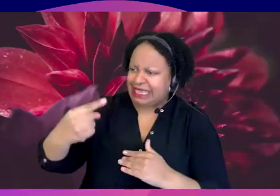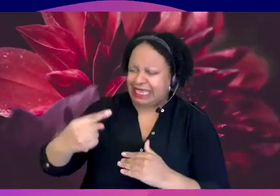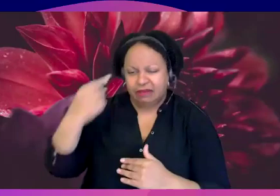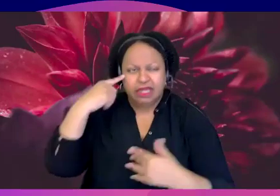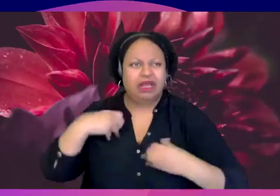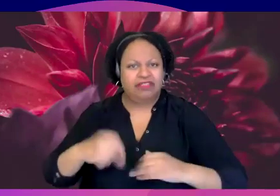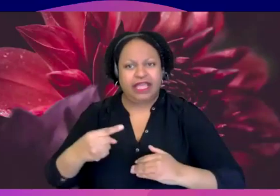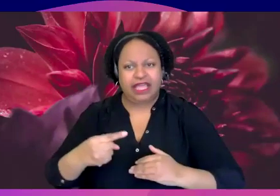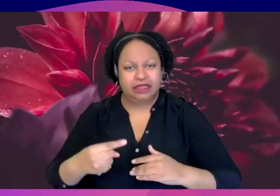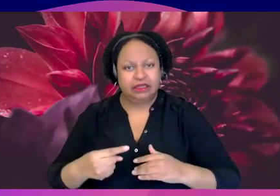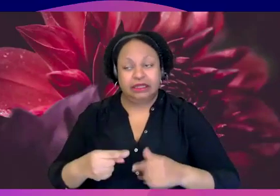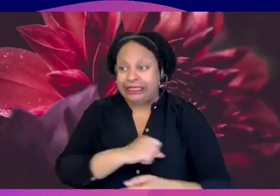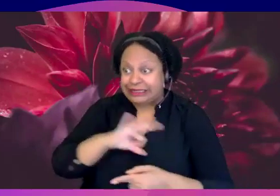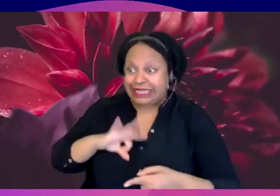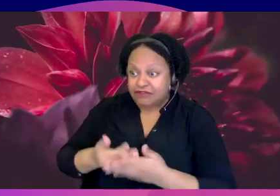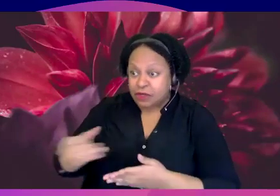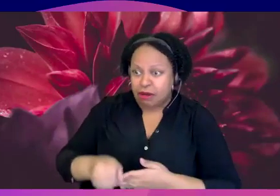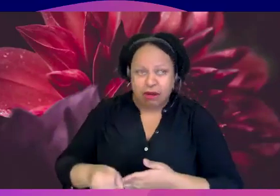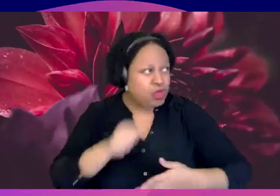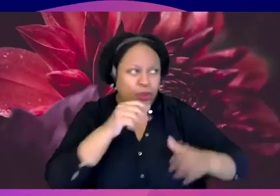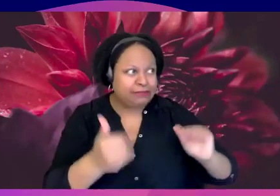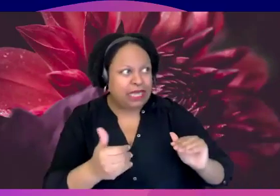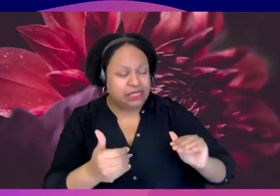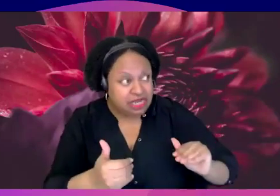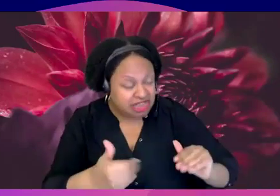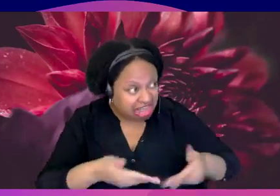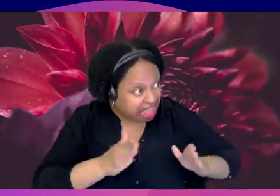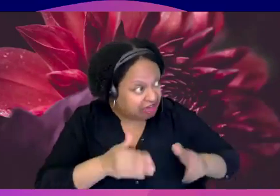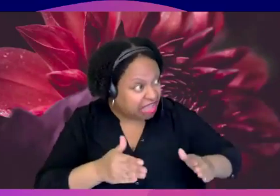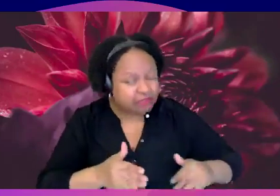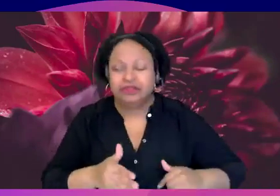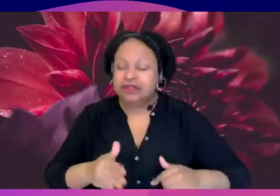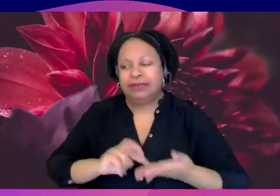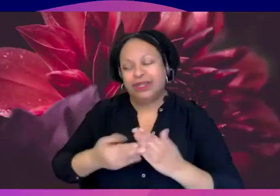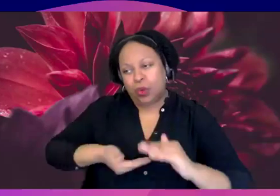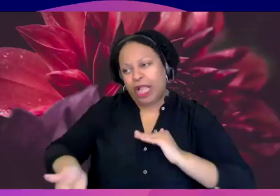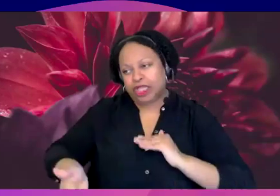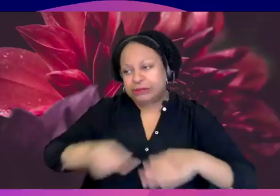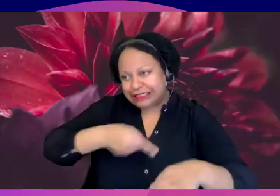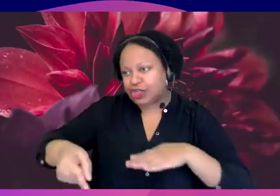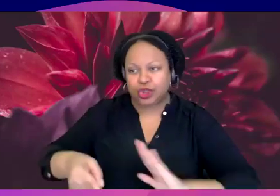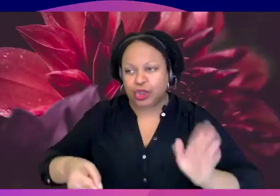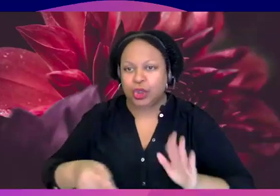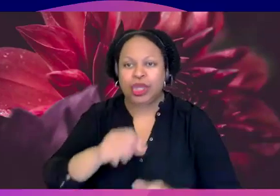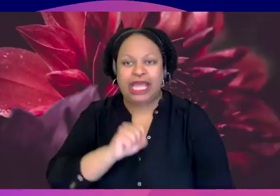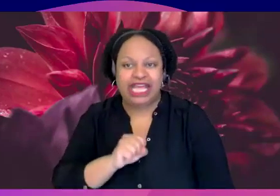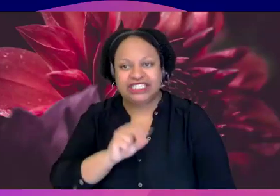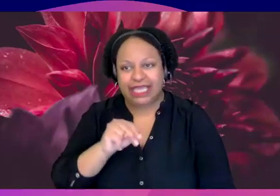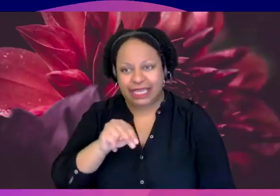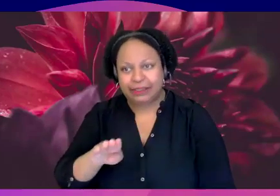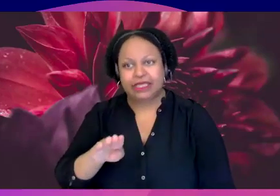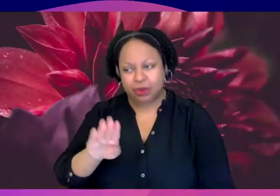a like welcome to the sector, but more of a welcome to SVNB that we've embedded in our onboarding process.